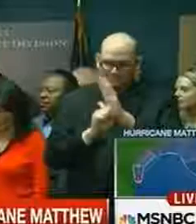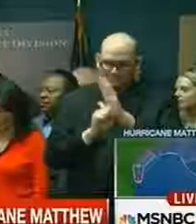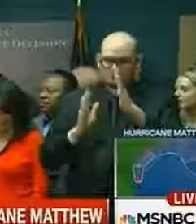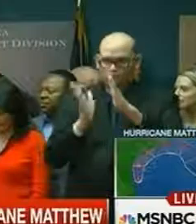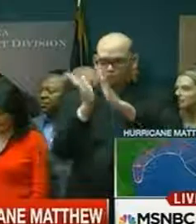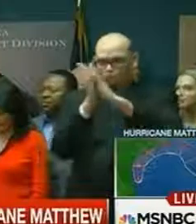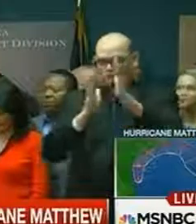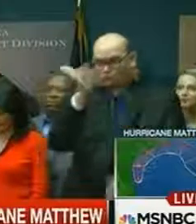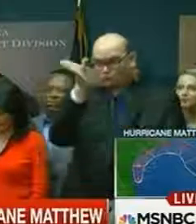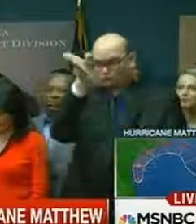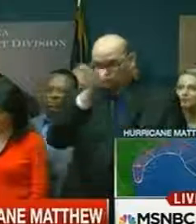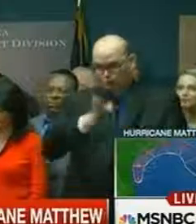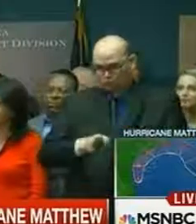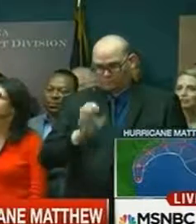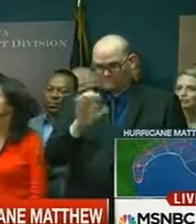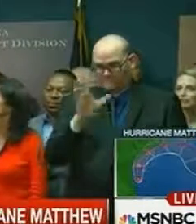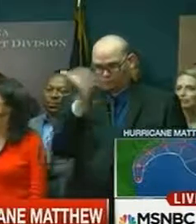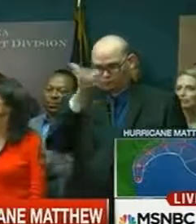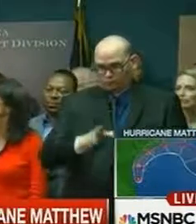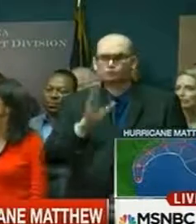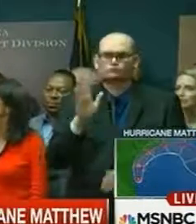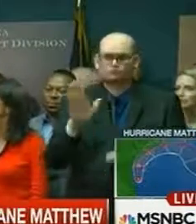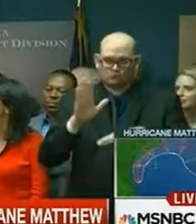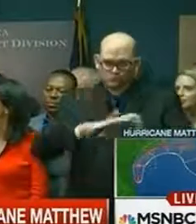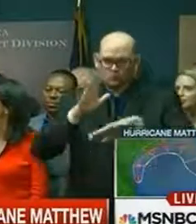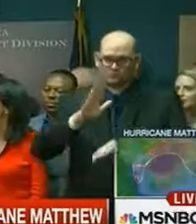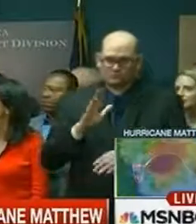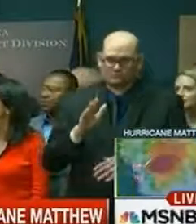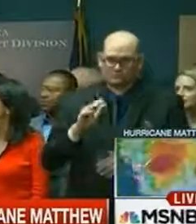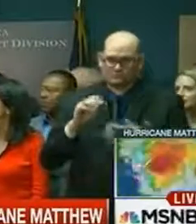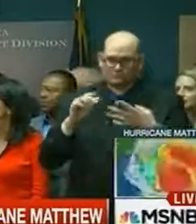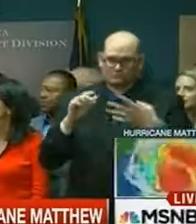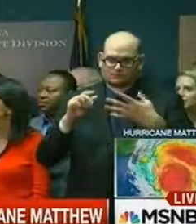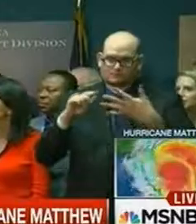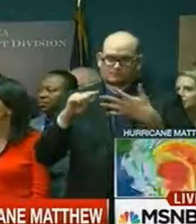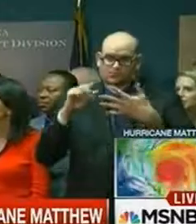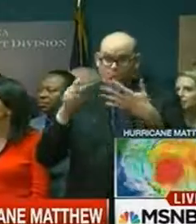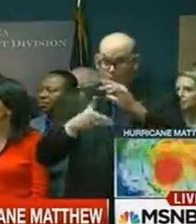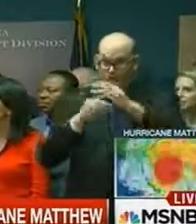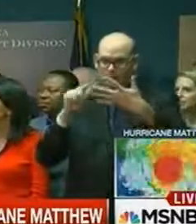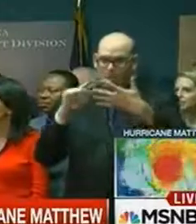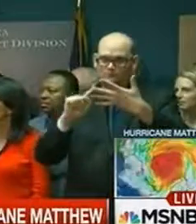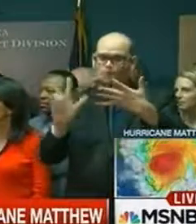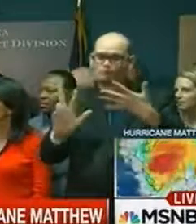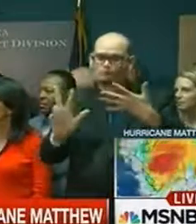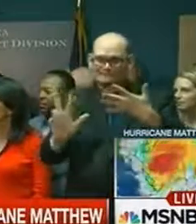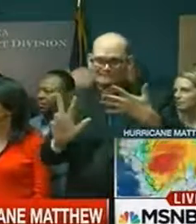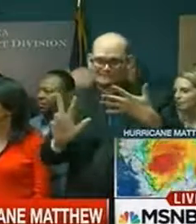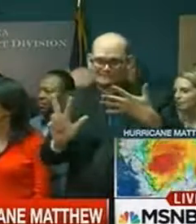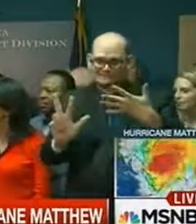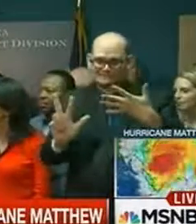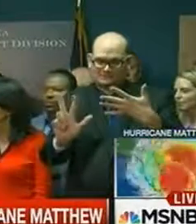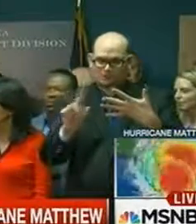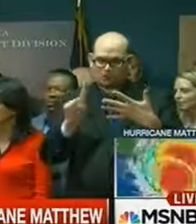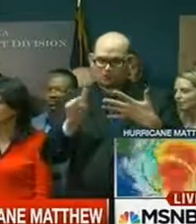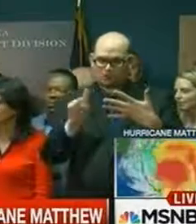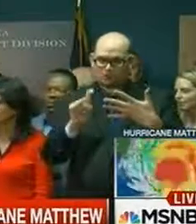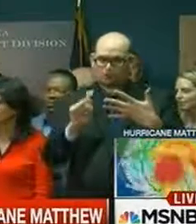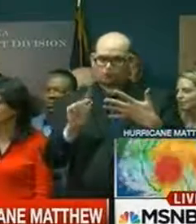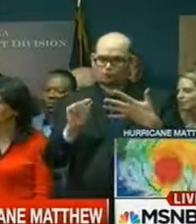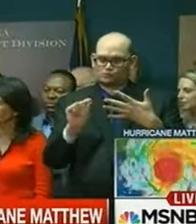Matthew is still a Category 3 hurricane with winds of 120 miles per hour, and it's currently brushing the east coast of Florida. The latest track